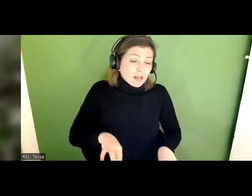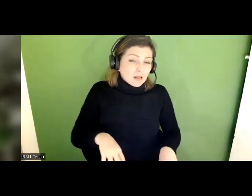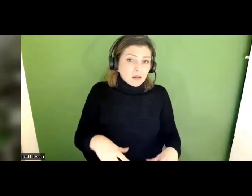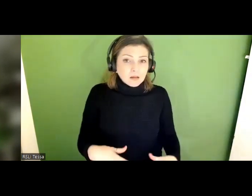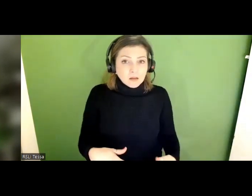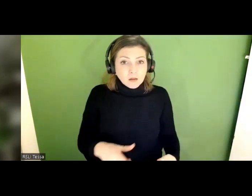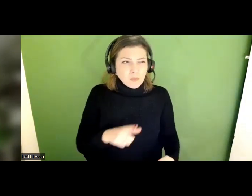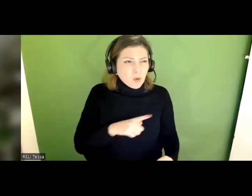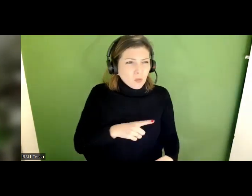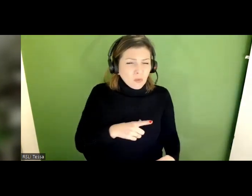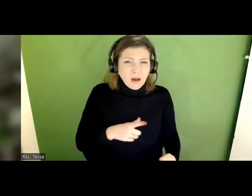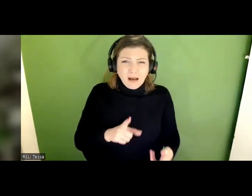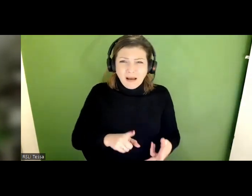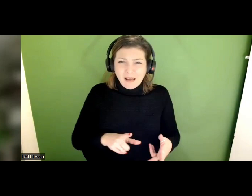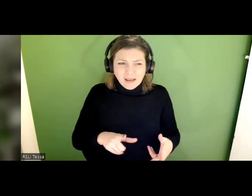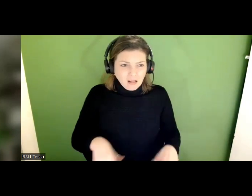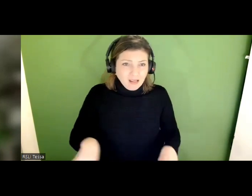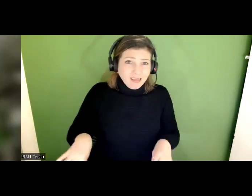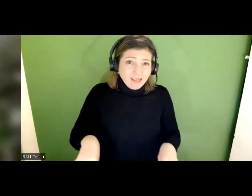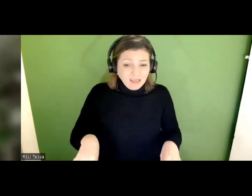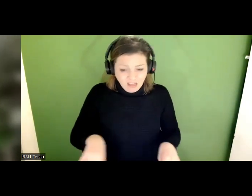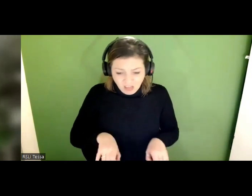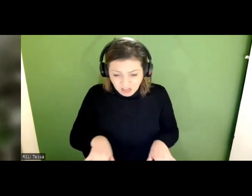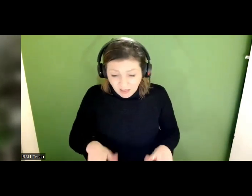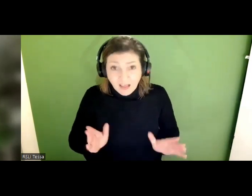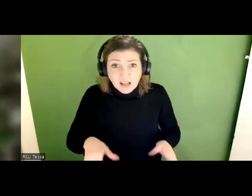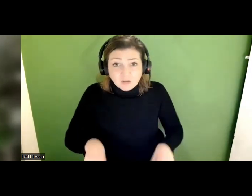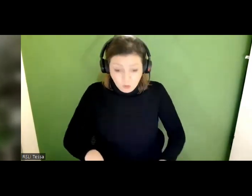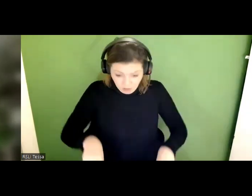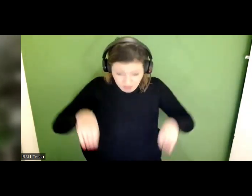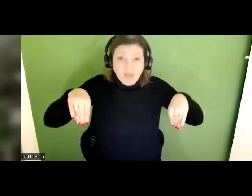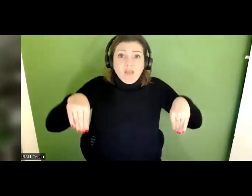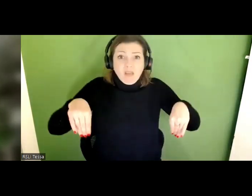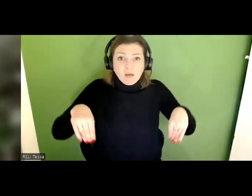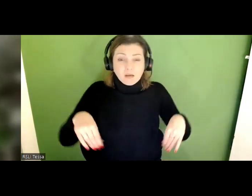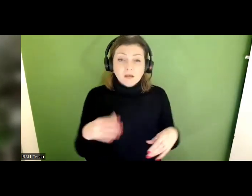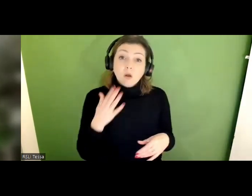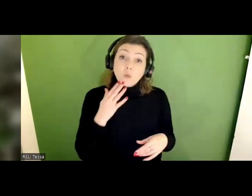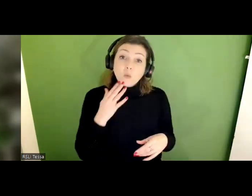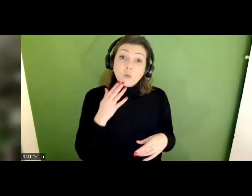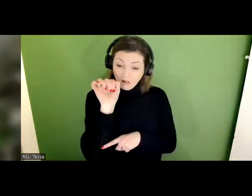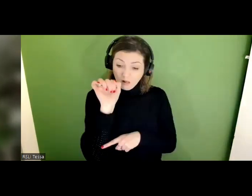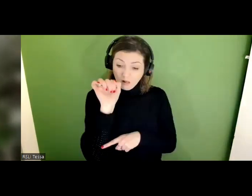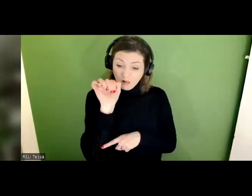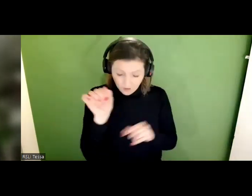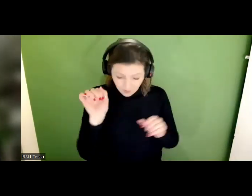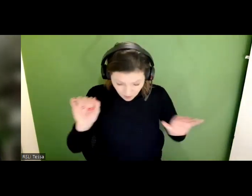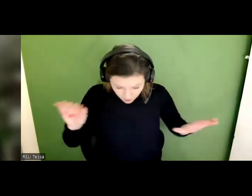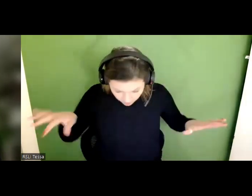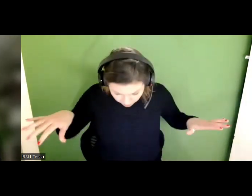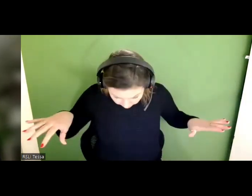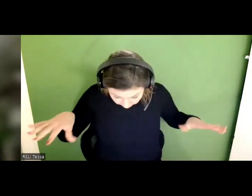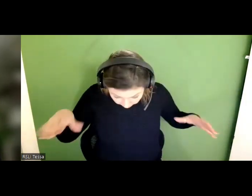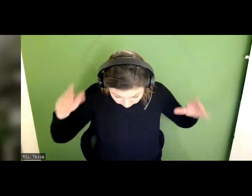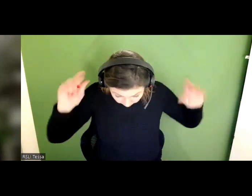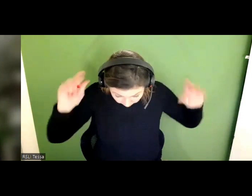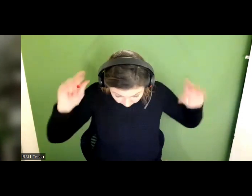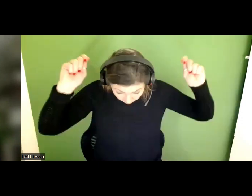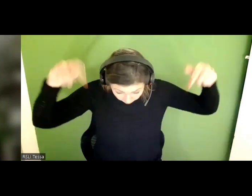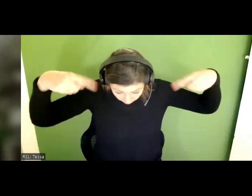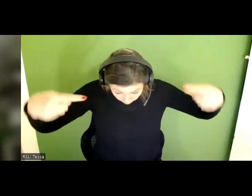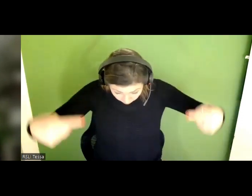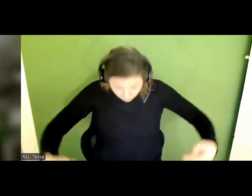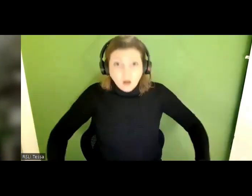you had to hitch up the whole time? As she bent down to inspect the mess, Mum's hat fell off into the puddle